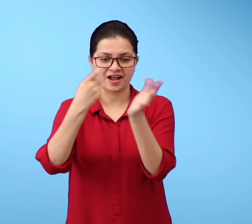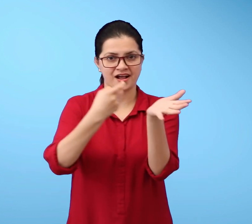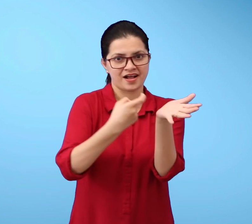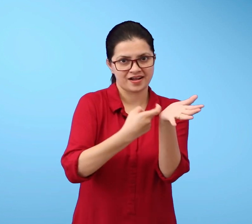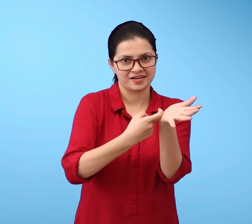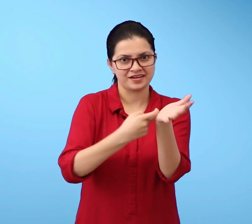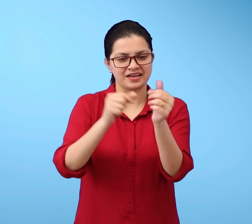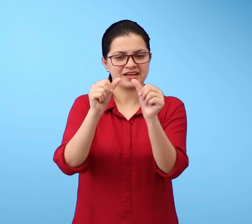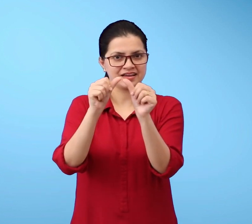Prakrit.